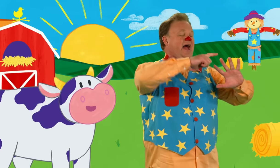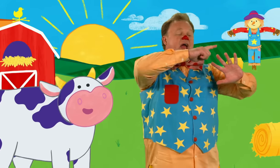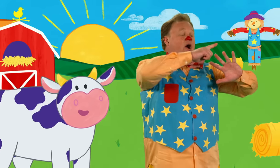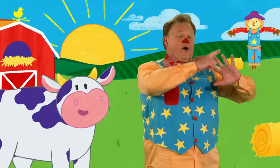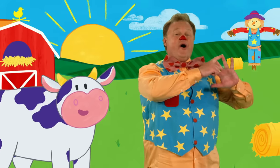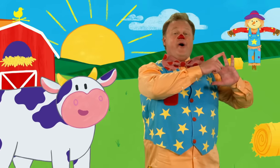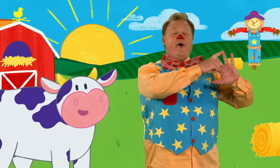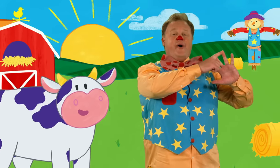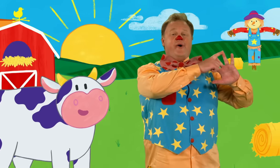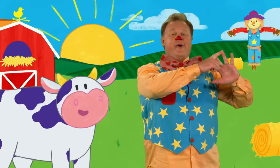E-I-E-I-O.